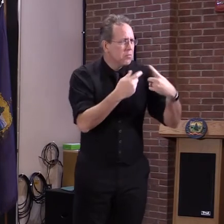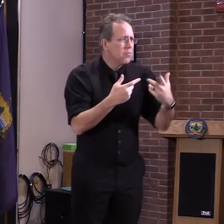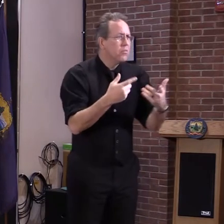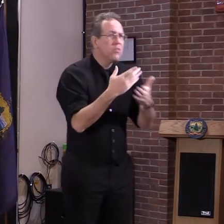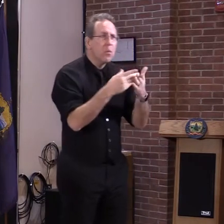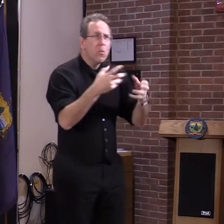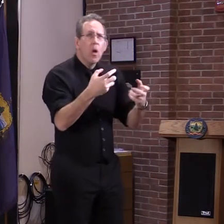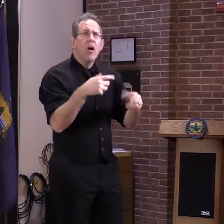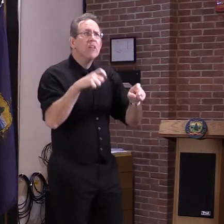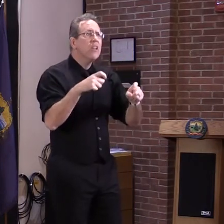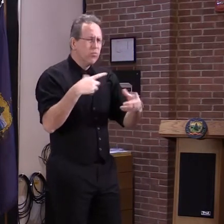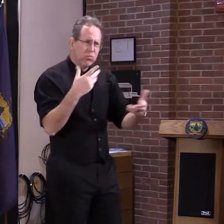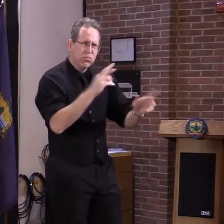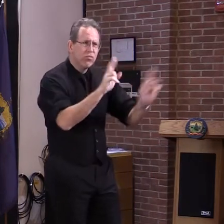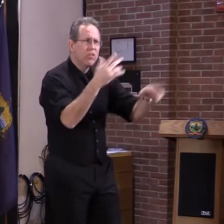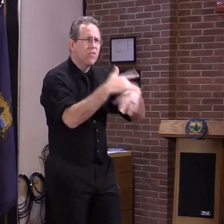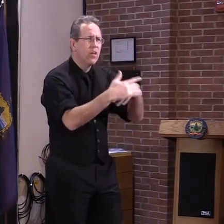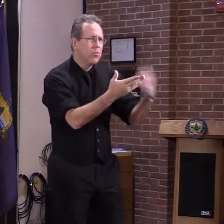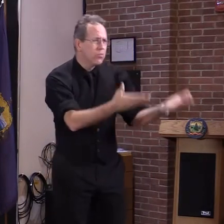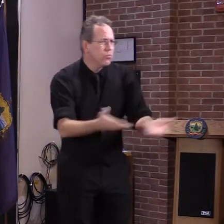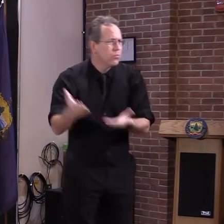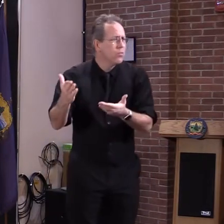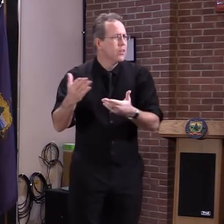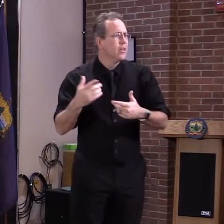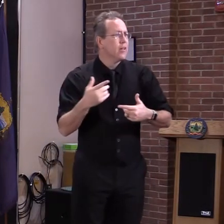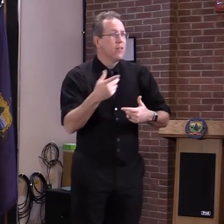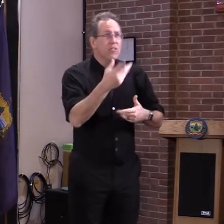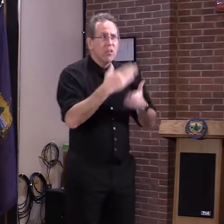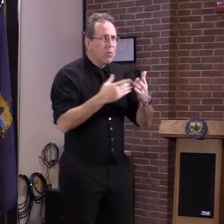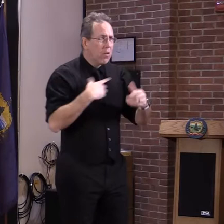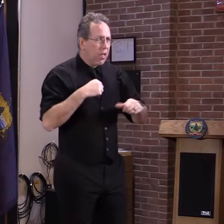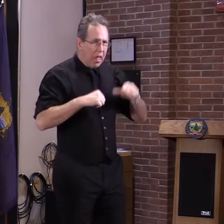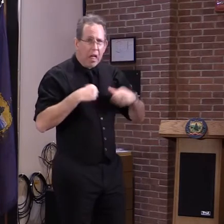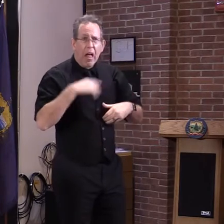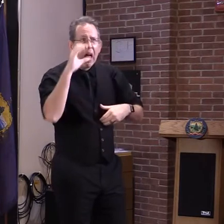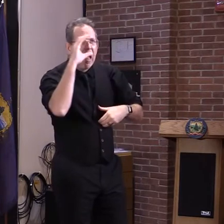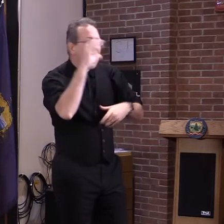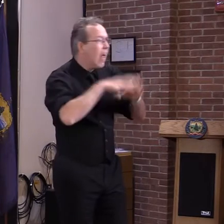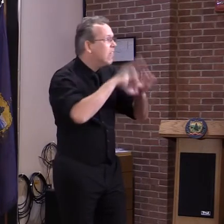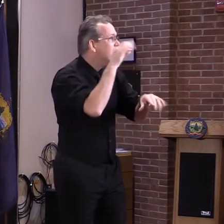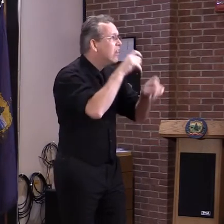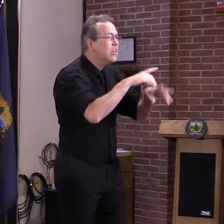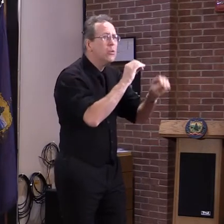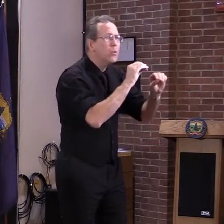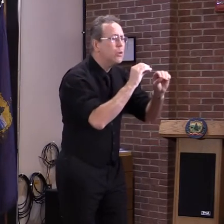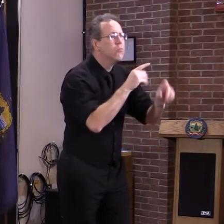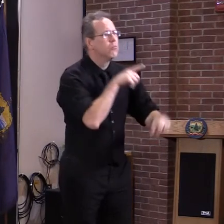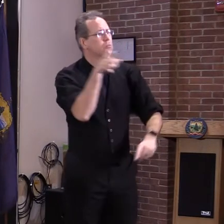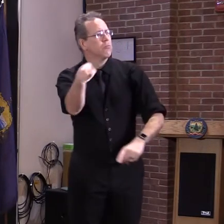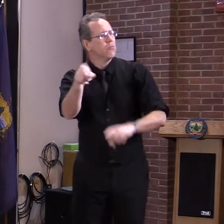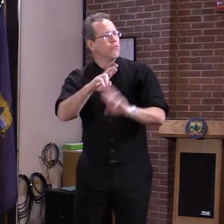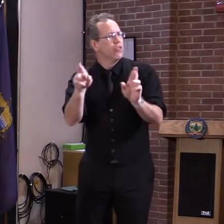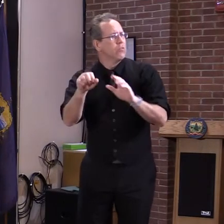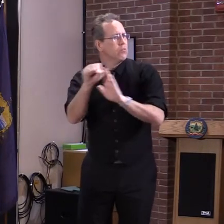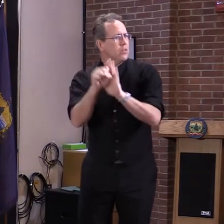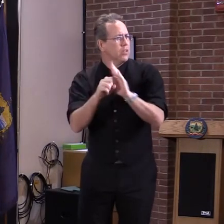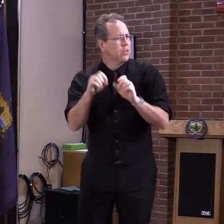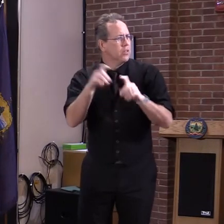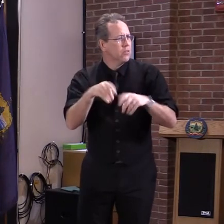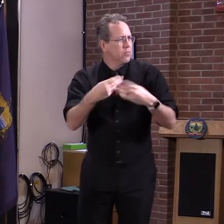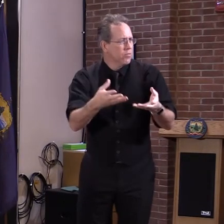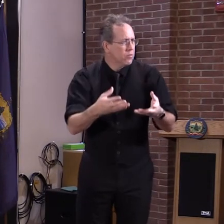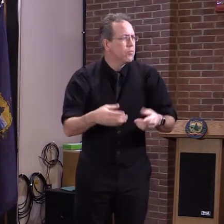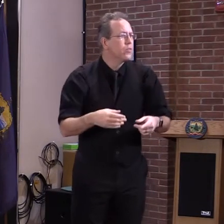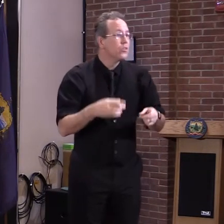may or may not have access to a rapid test. And I'll let Dr. Levine speak to the surveillance testing in schools,